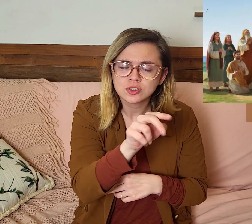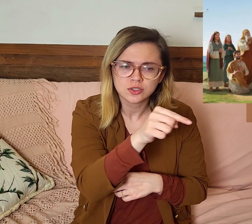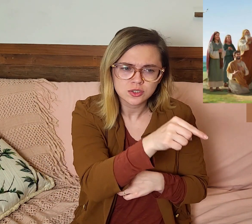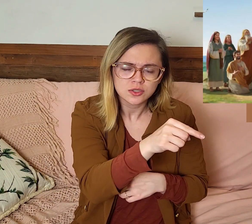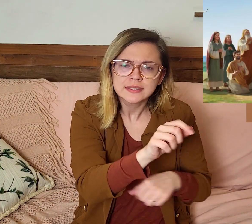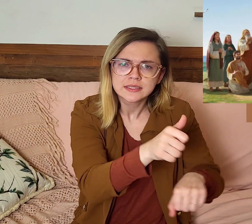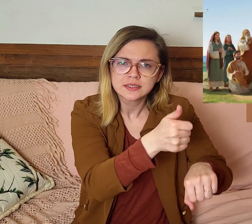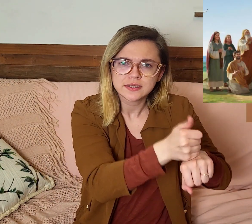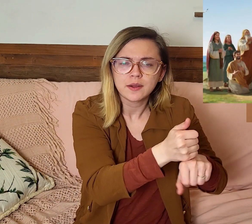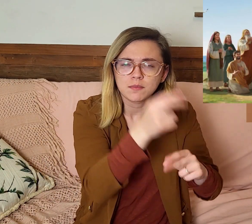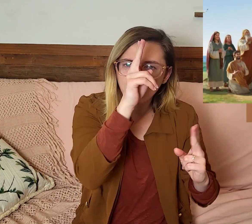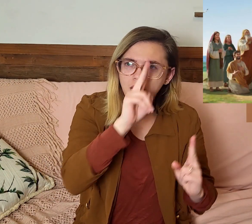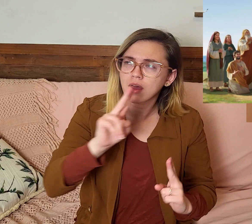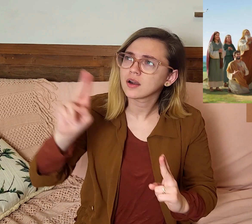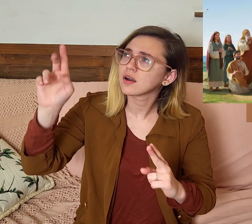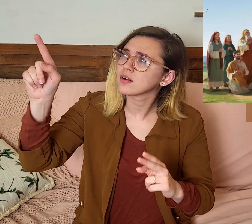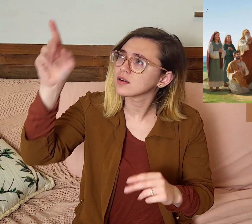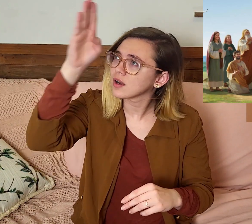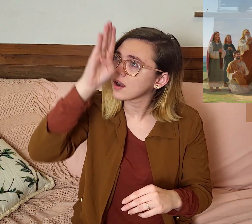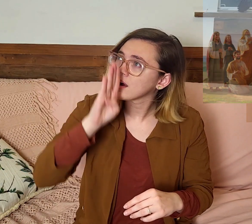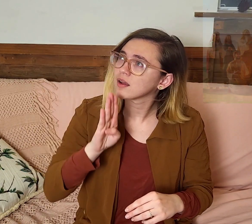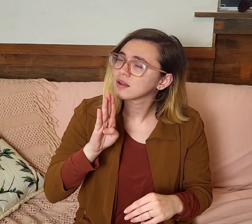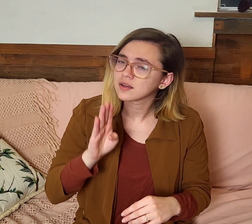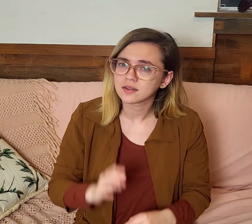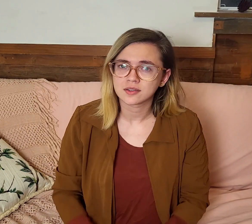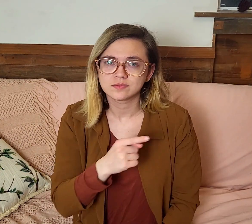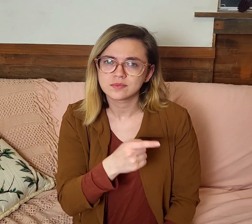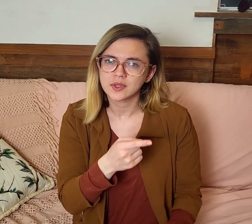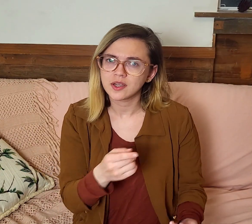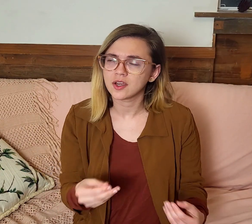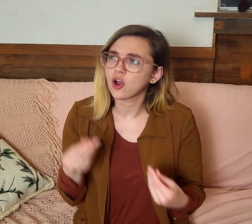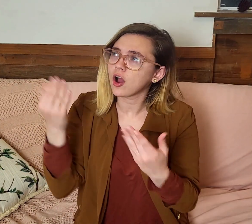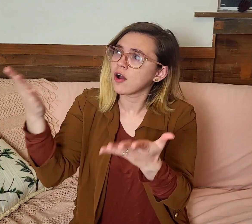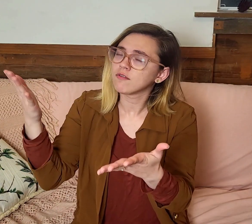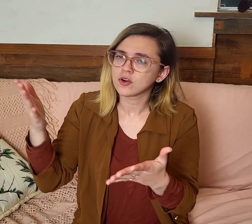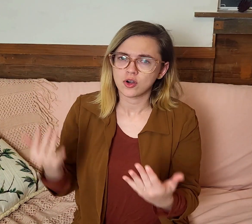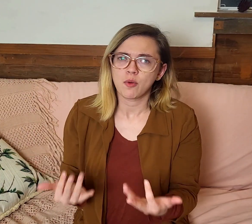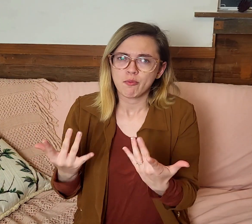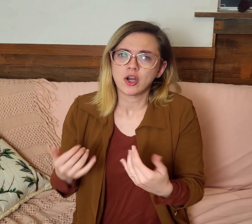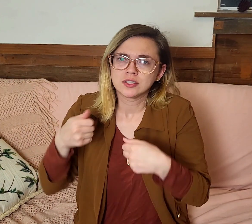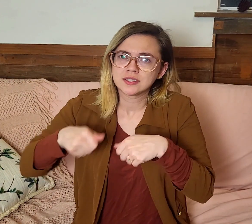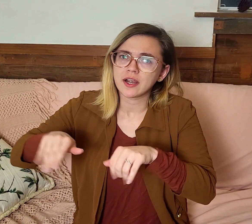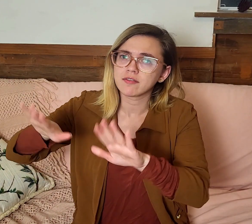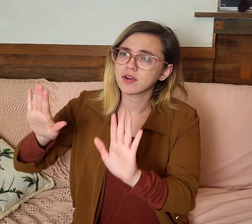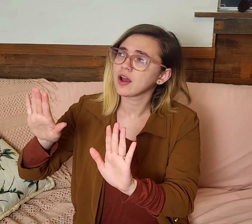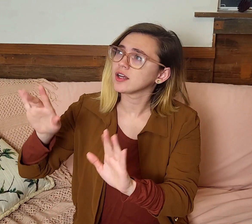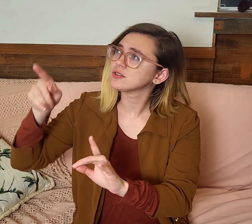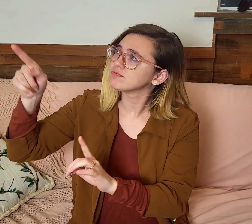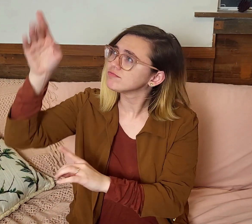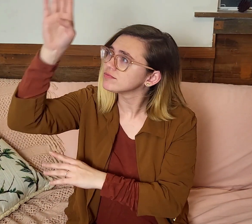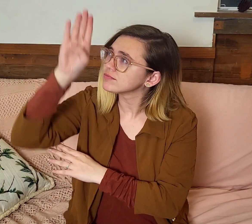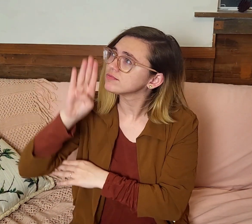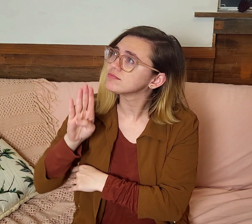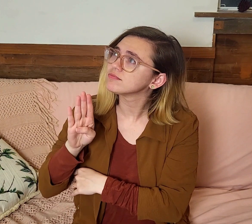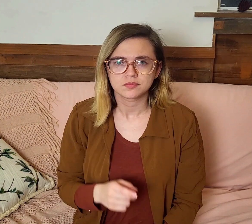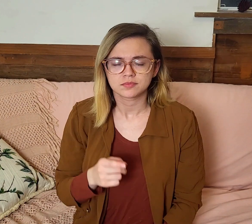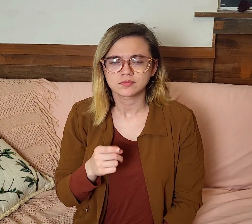altar. Noah used this altar to honor God. He offered God a burnt